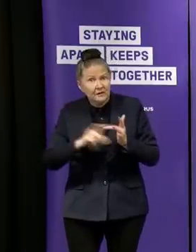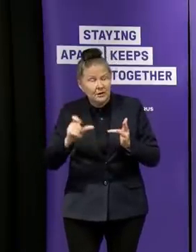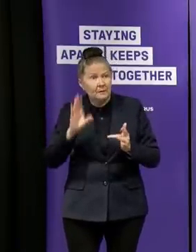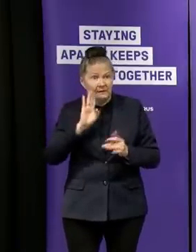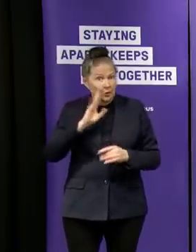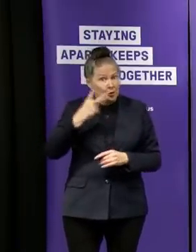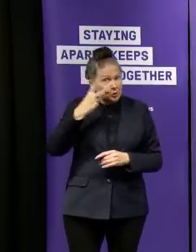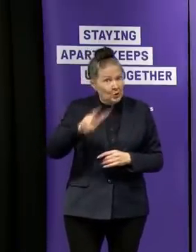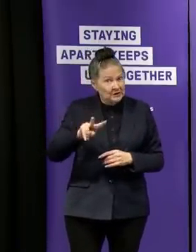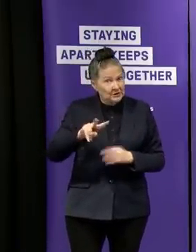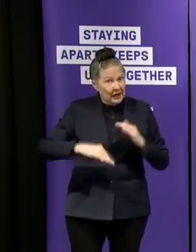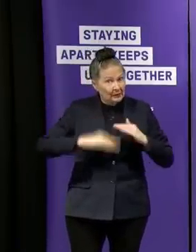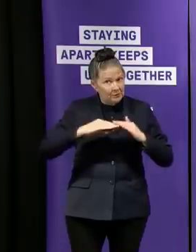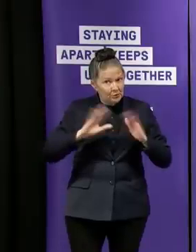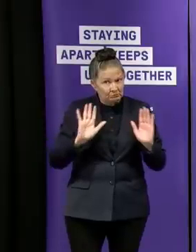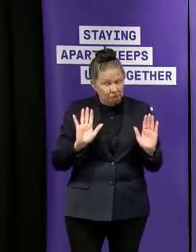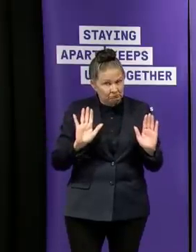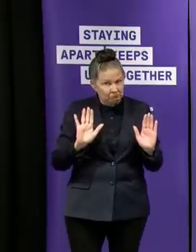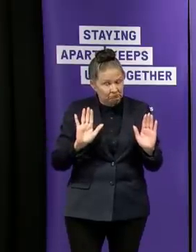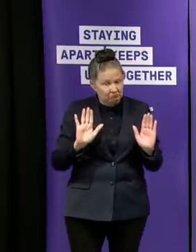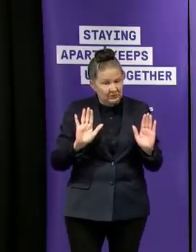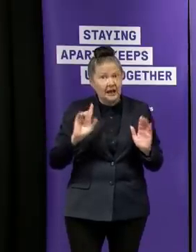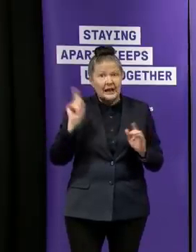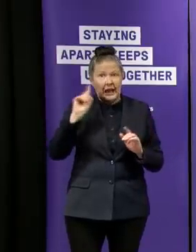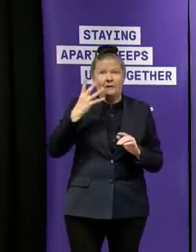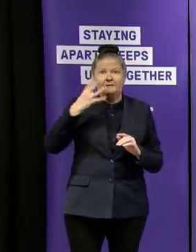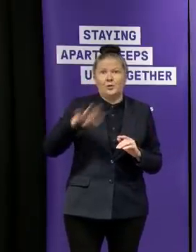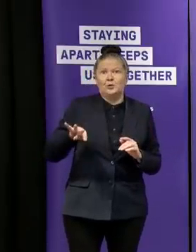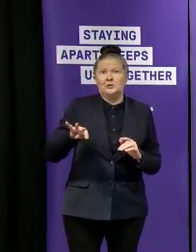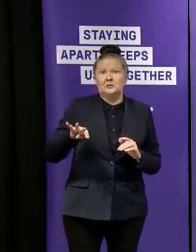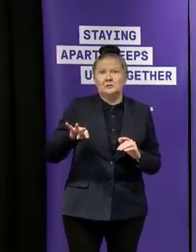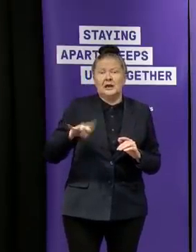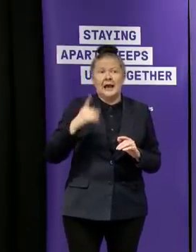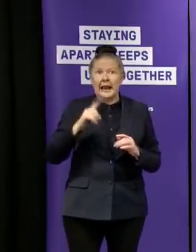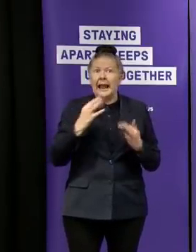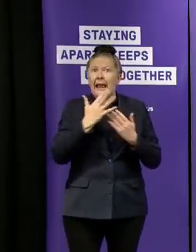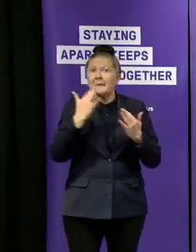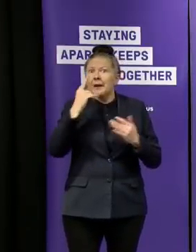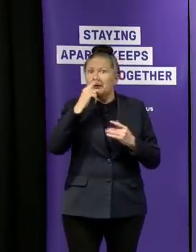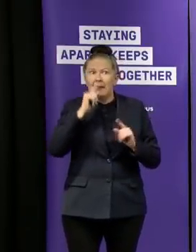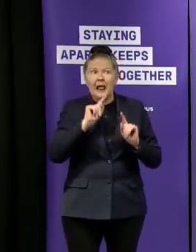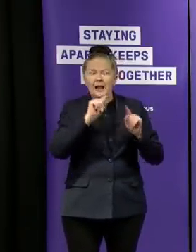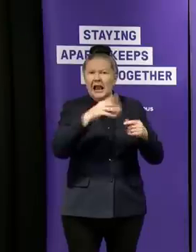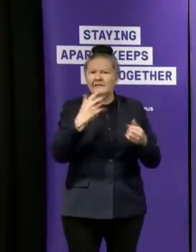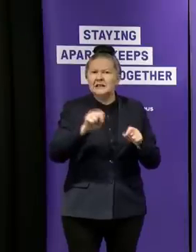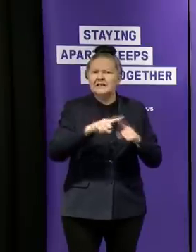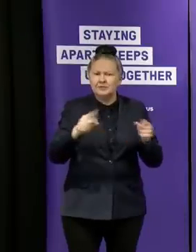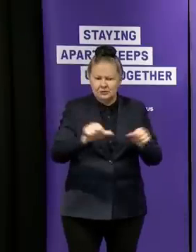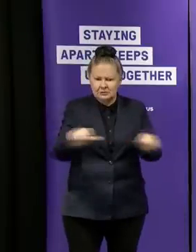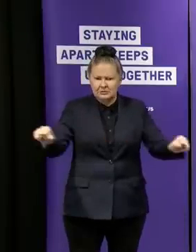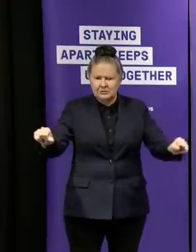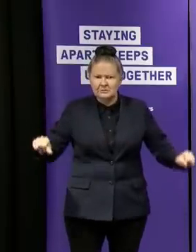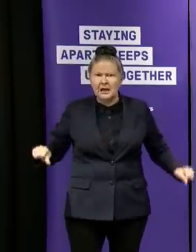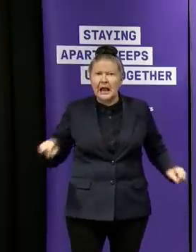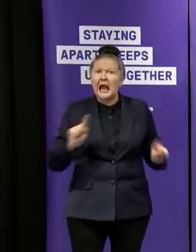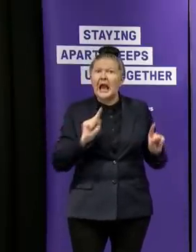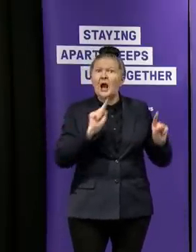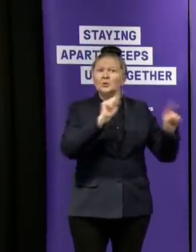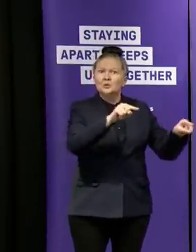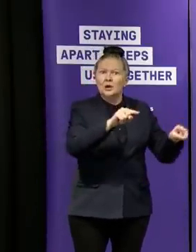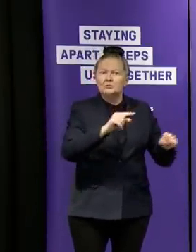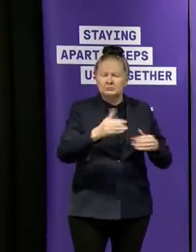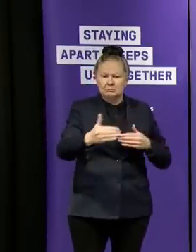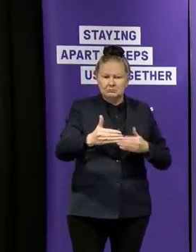40. And we've also increased the maximum number of people that are outside. Different square metre rules outside than inside because of obviously